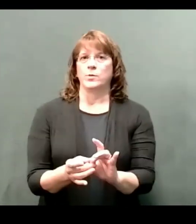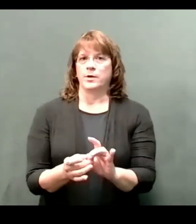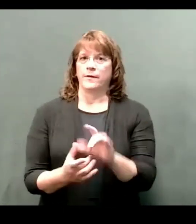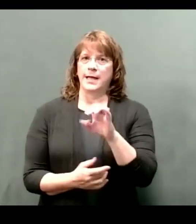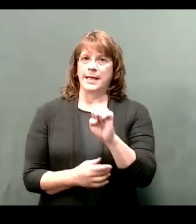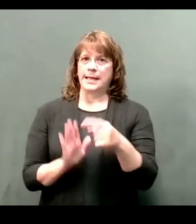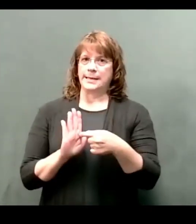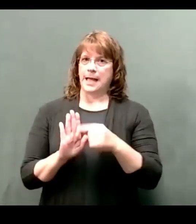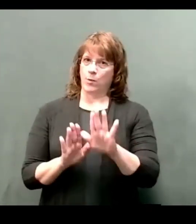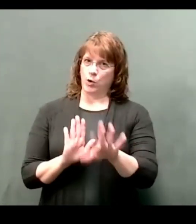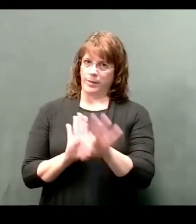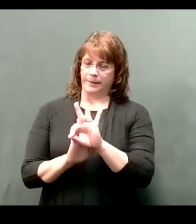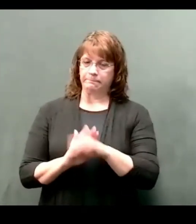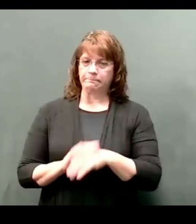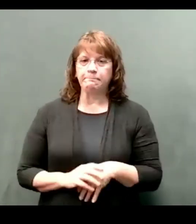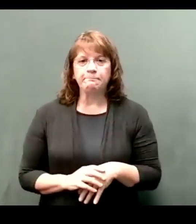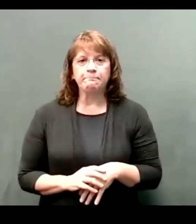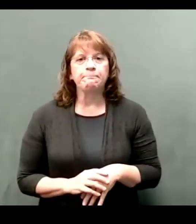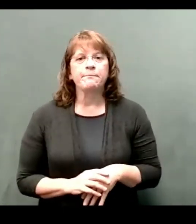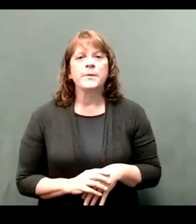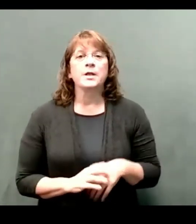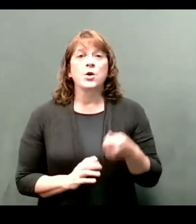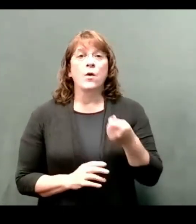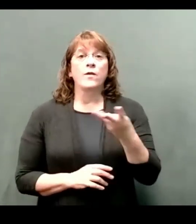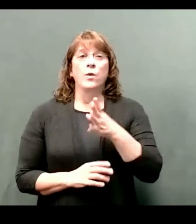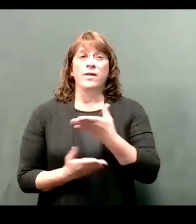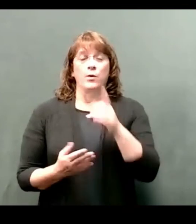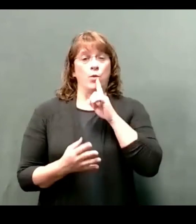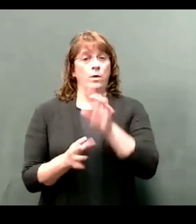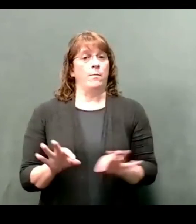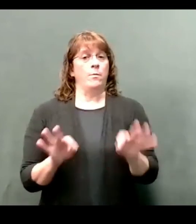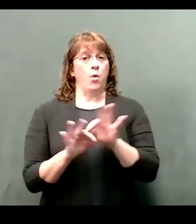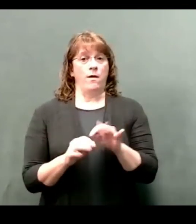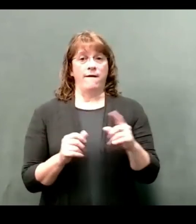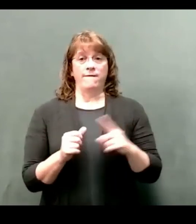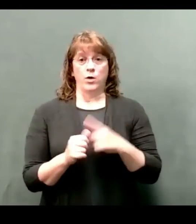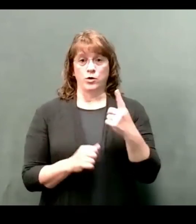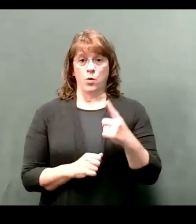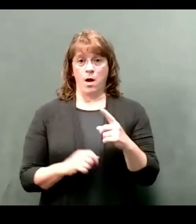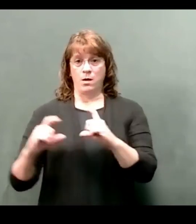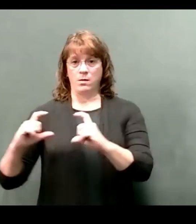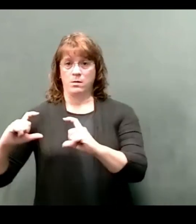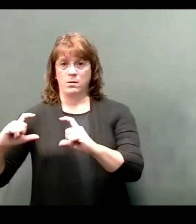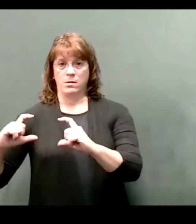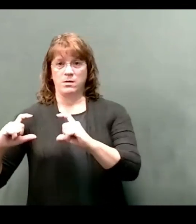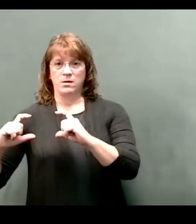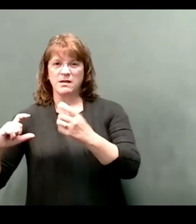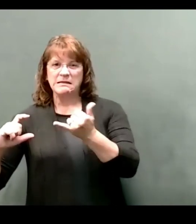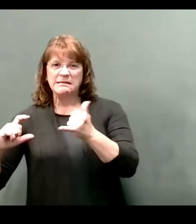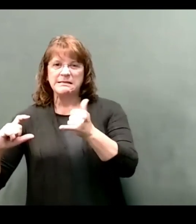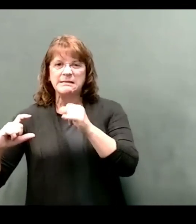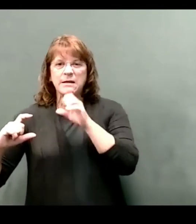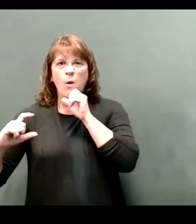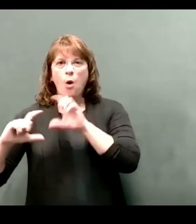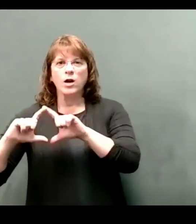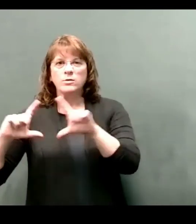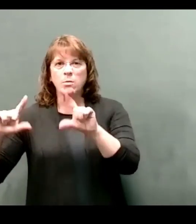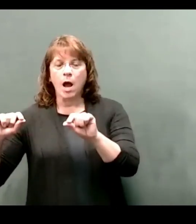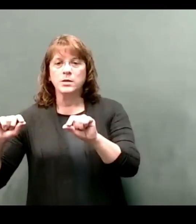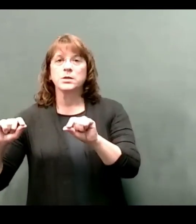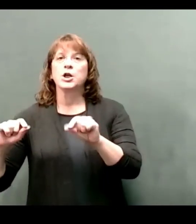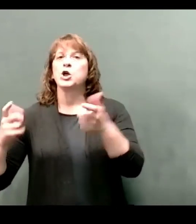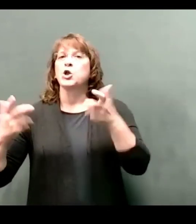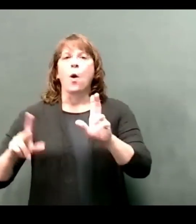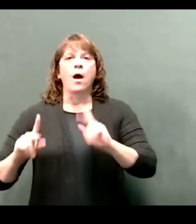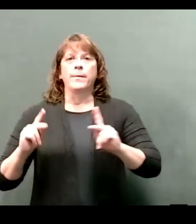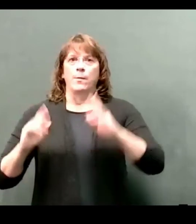the case example that you've chosen. There are a few things that are really important for us to note here. The first one is, obviously, we don't want anyone getting in trouble for